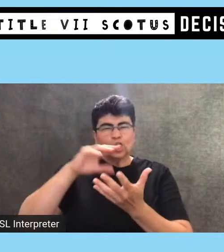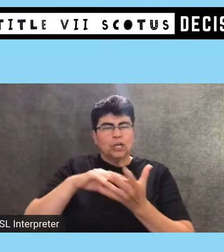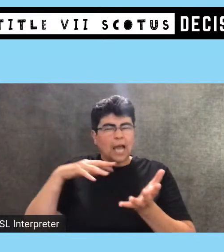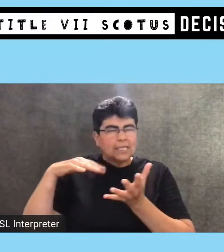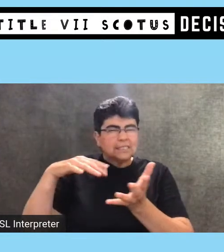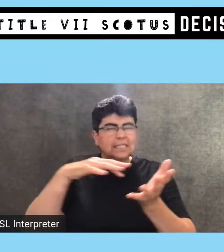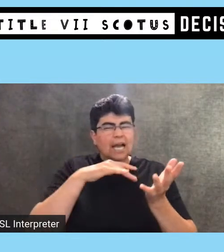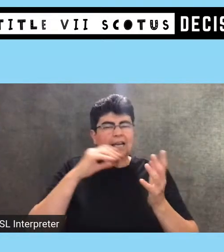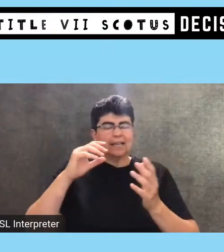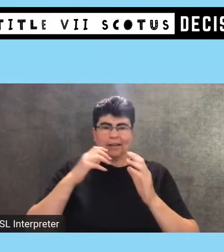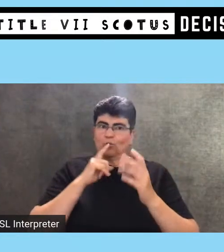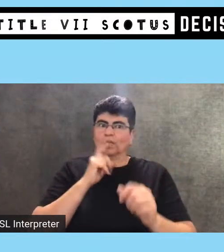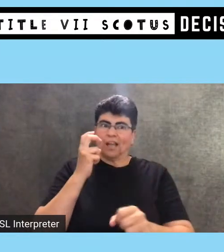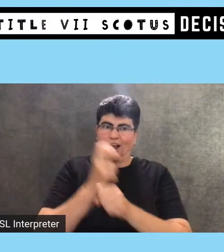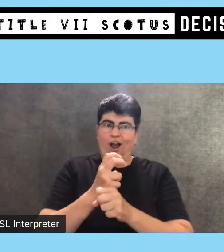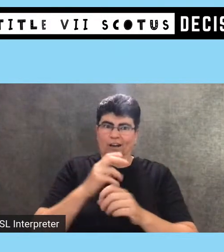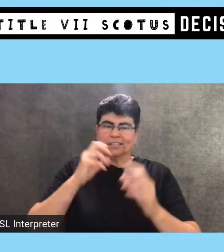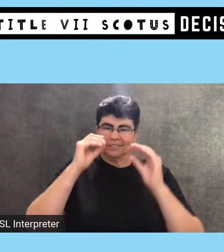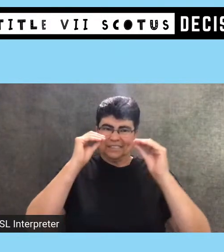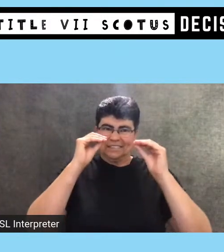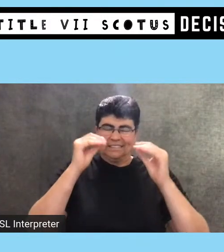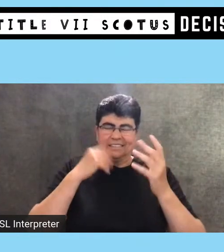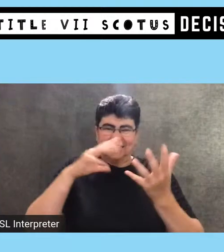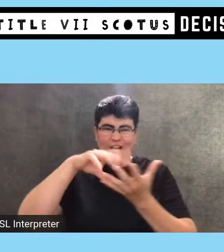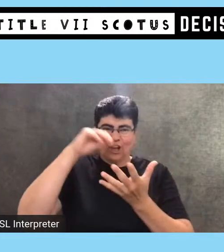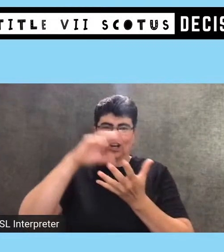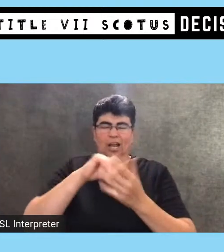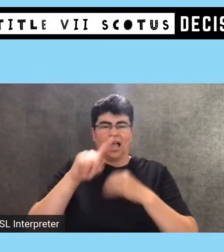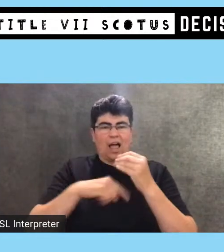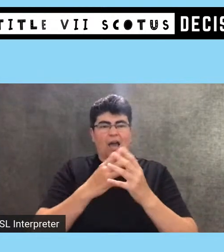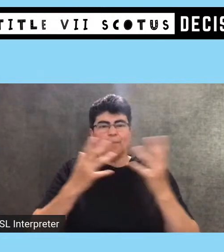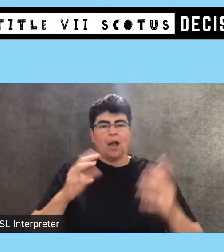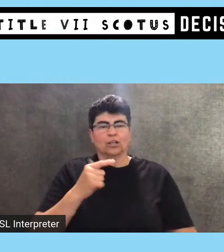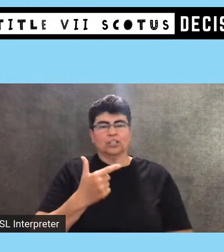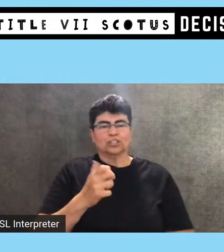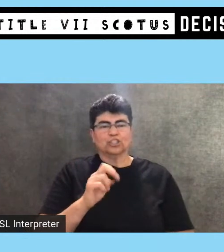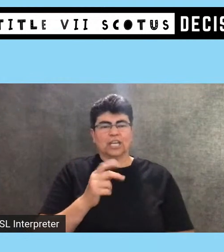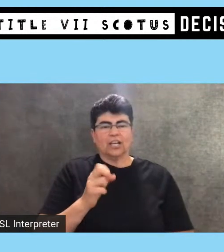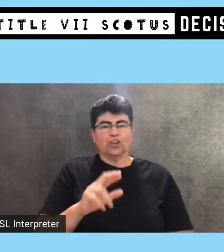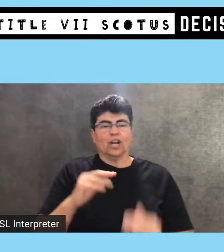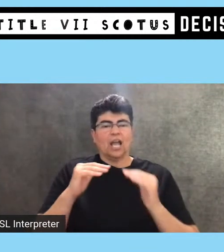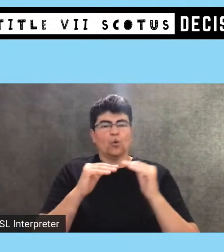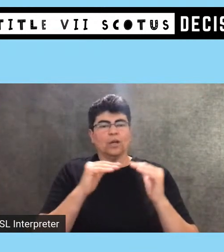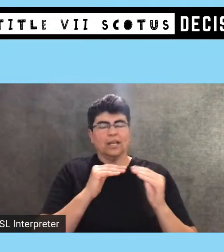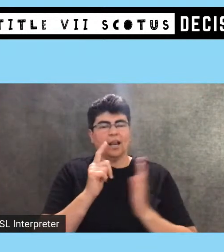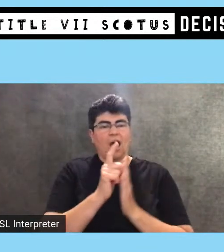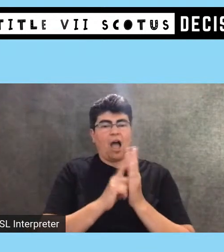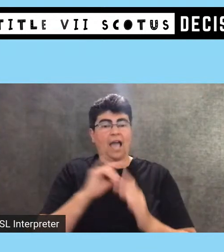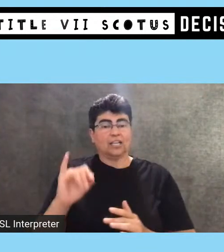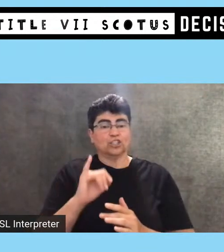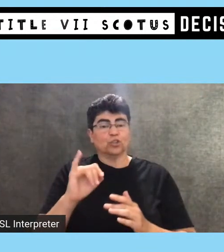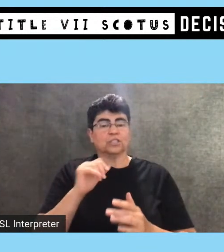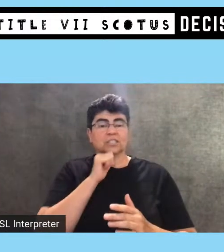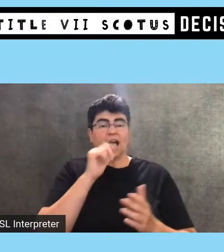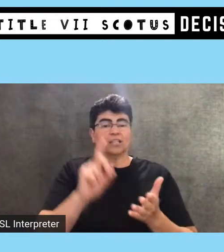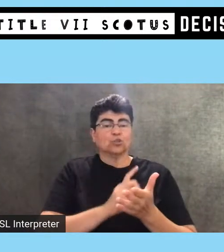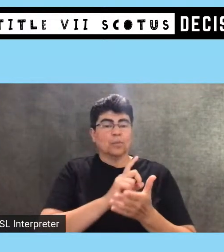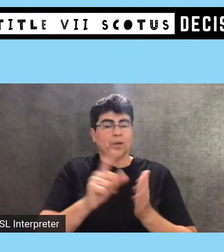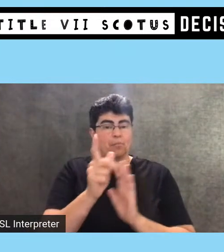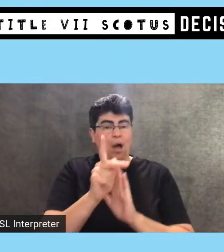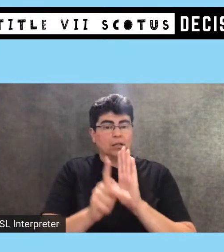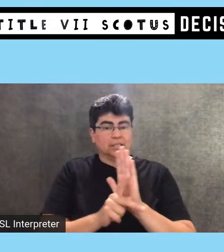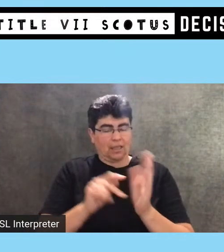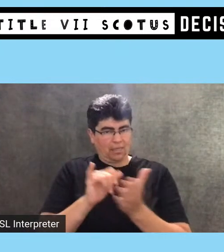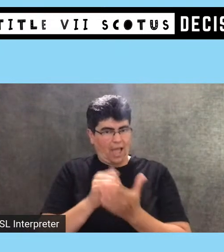studied really hard, and actually I learned a lot about gender equity law and insurance non-discrimination policy. And that helped me